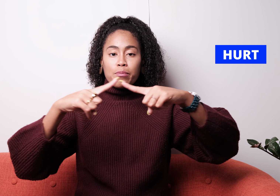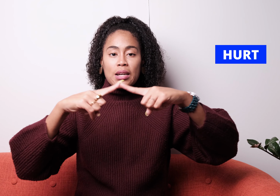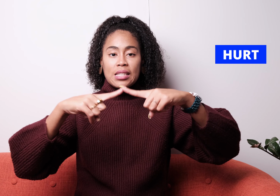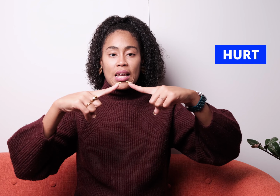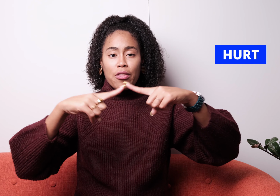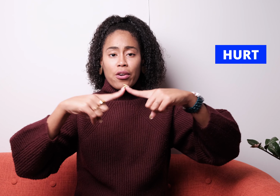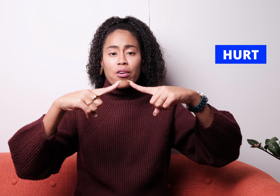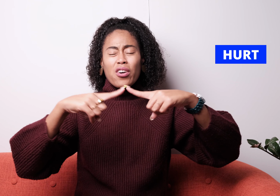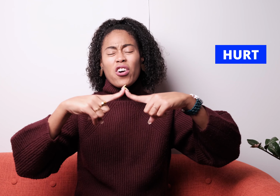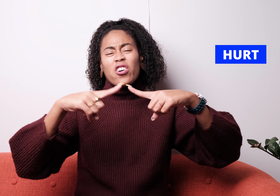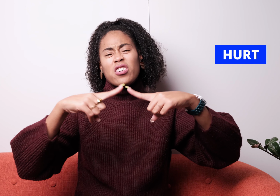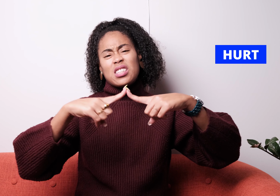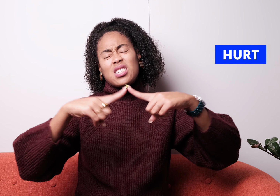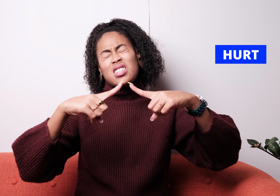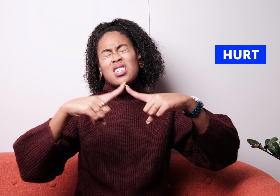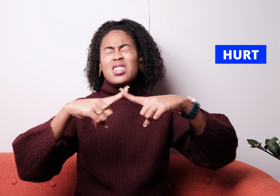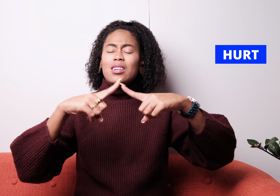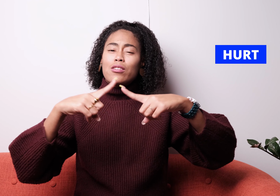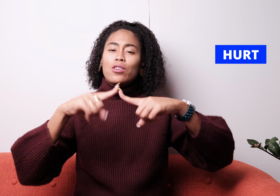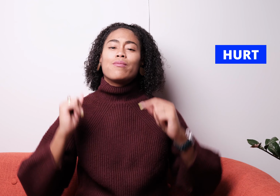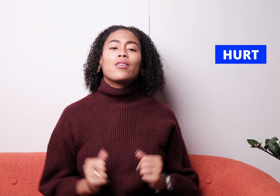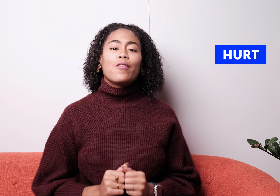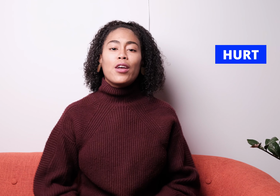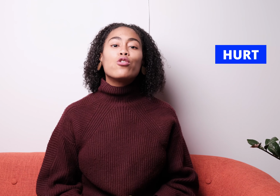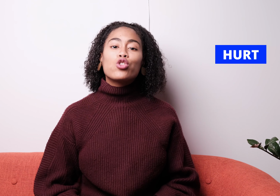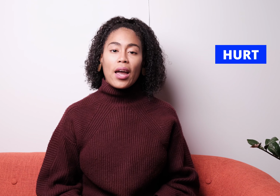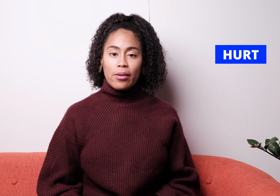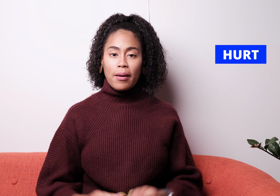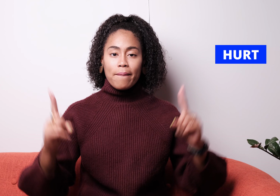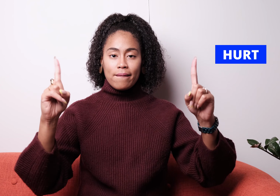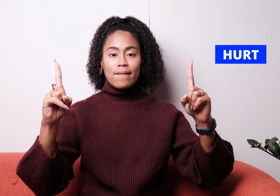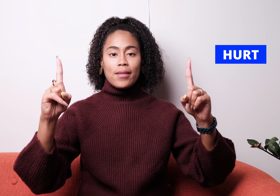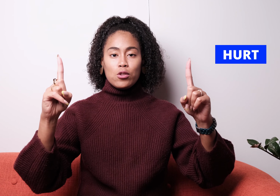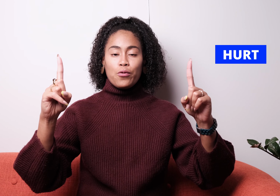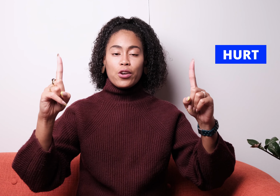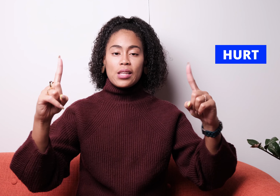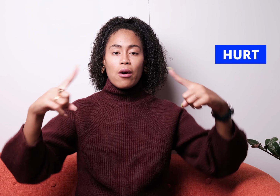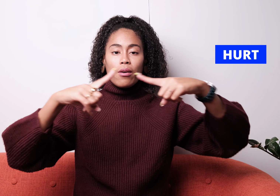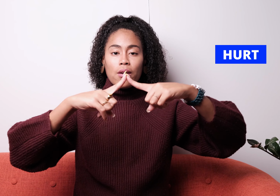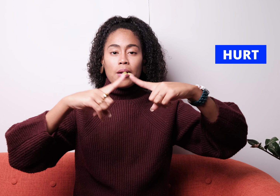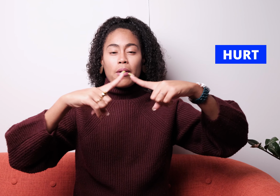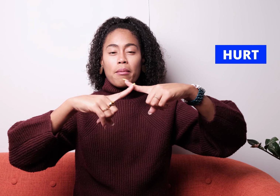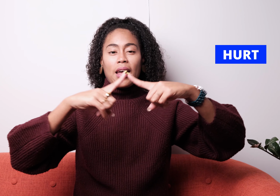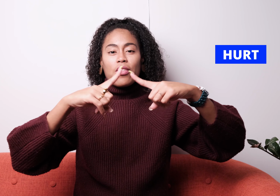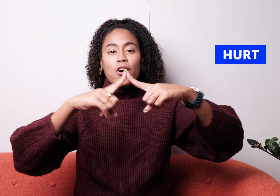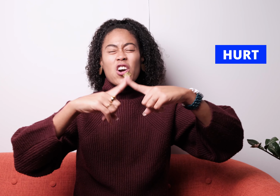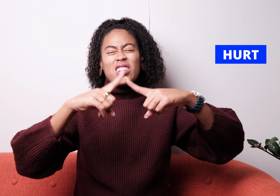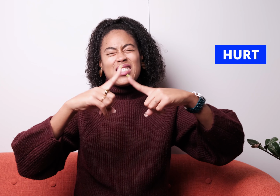pressed together. Hurt. All right, you try it with me. 2 fingers out, put them together. Hurt. And